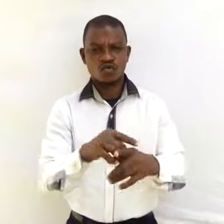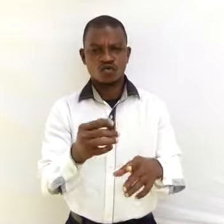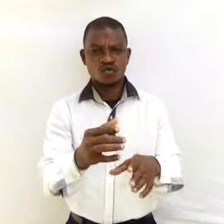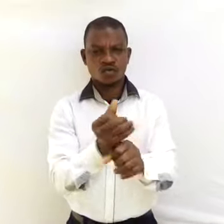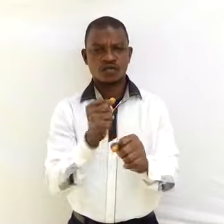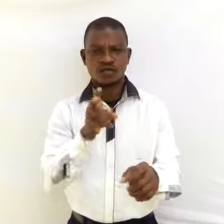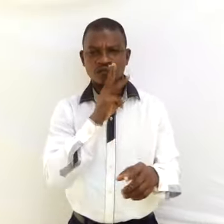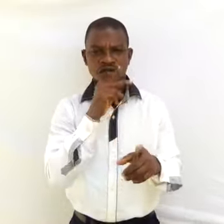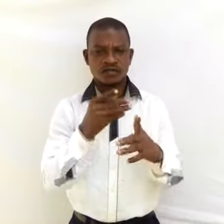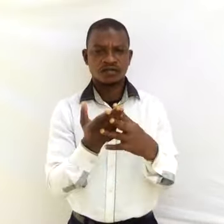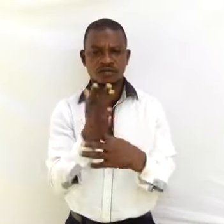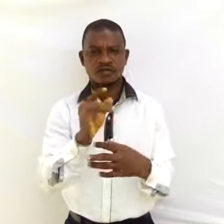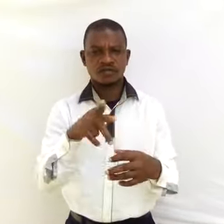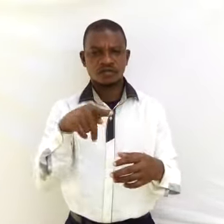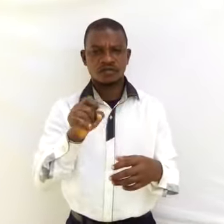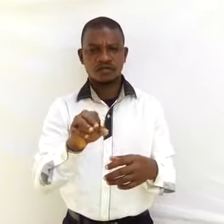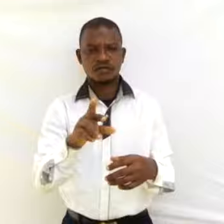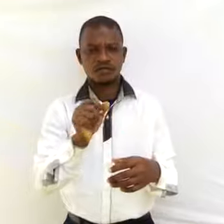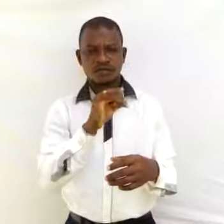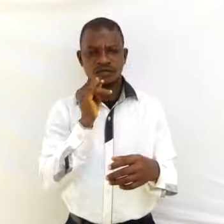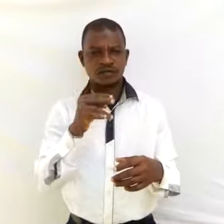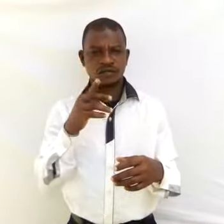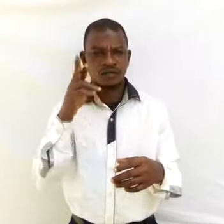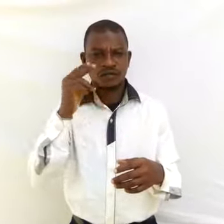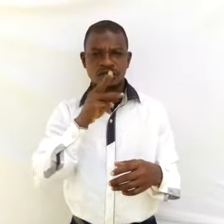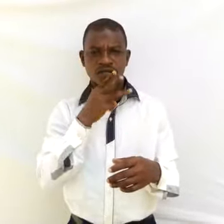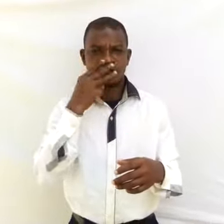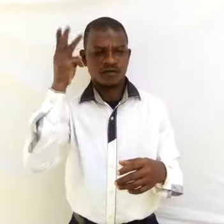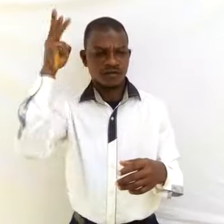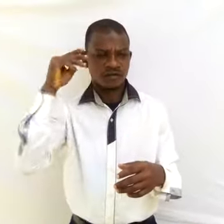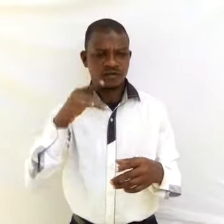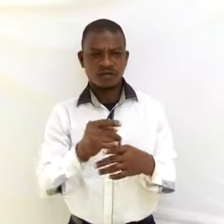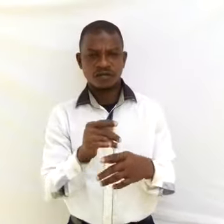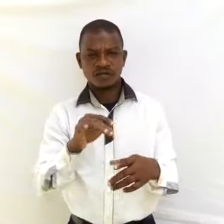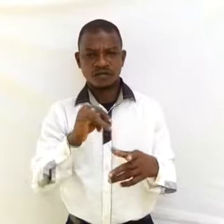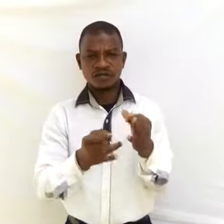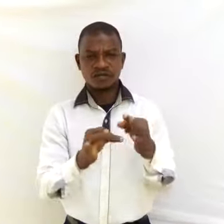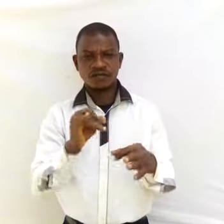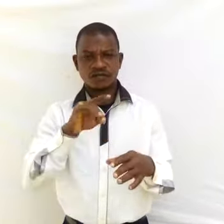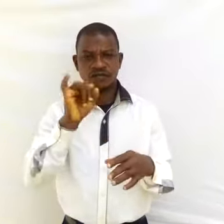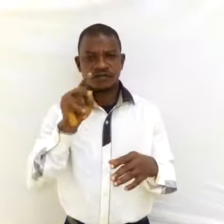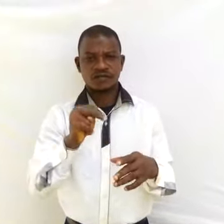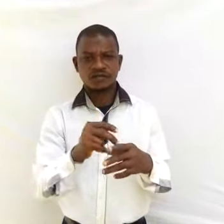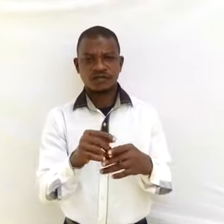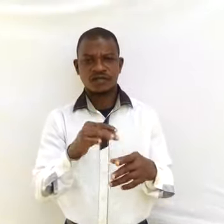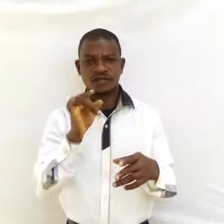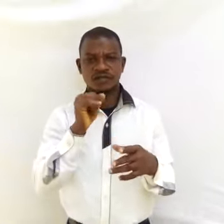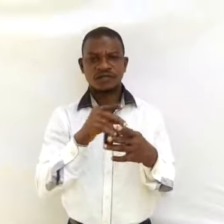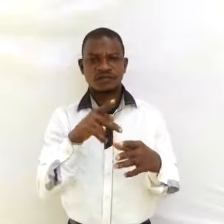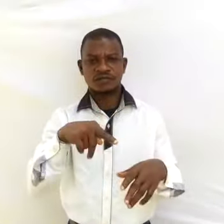through precipitation or rainfall, infiltration, and percolation.